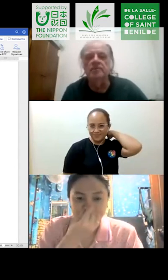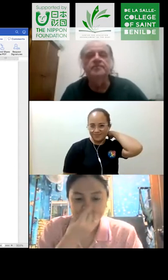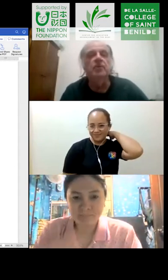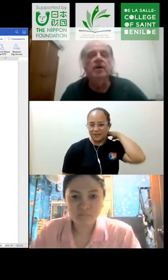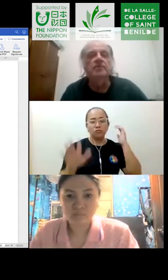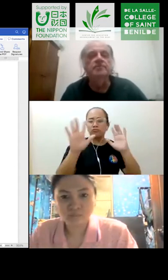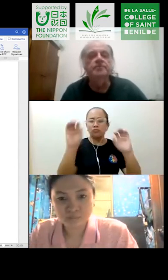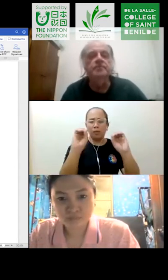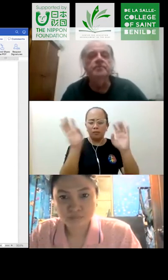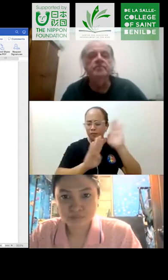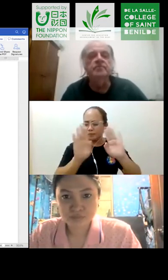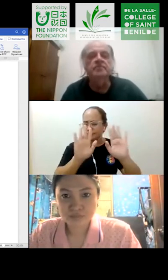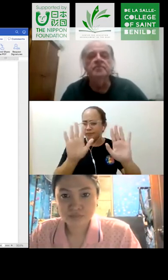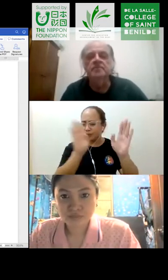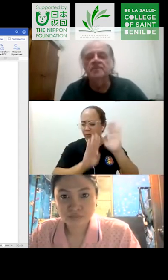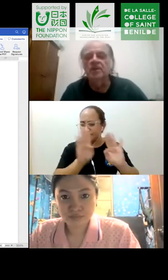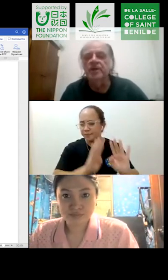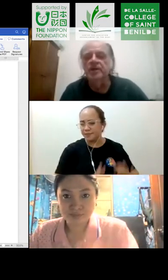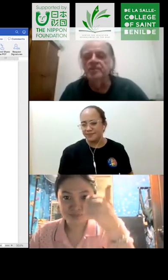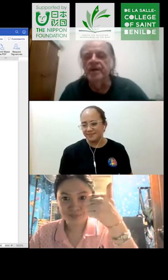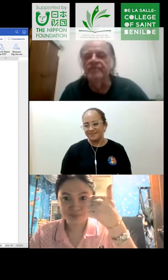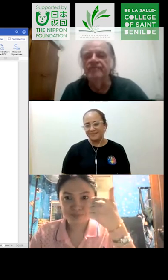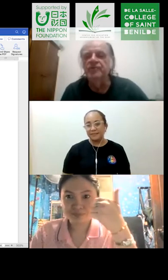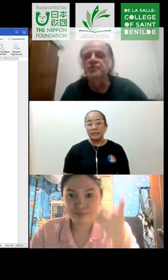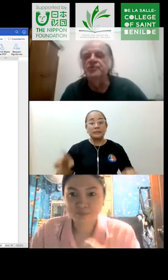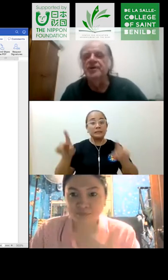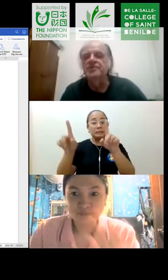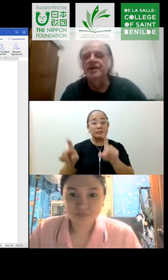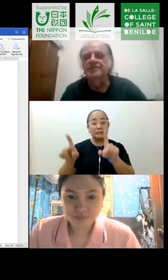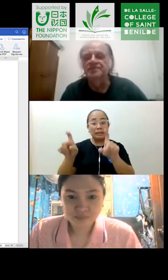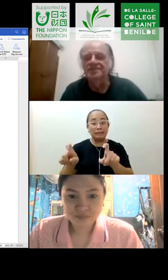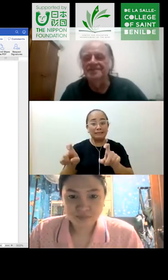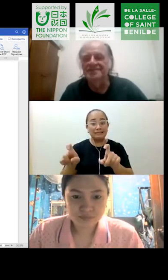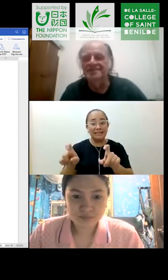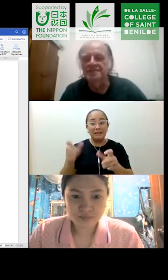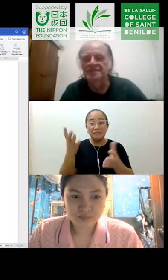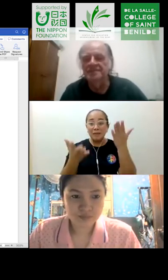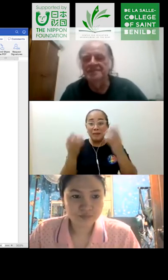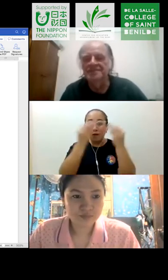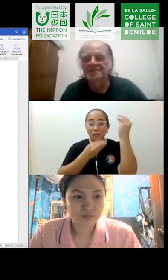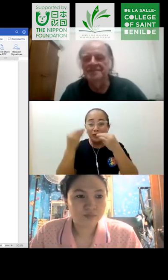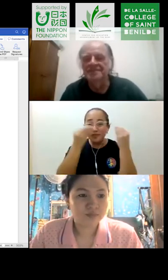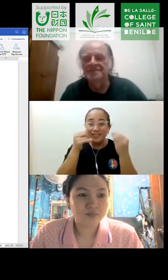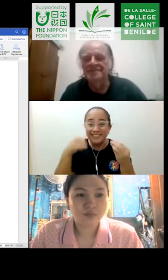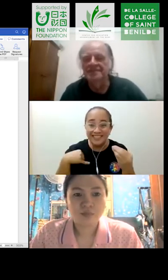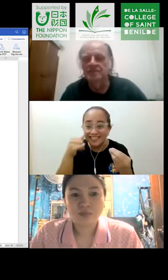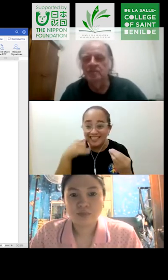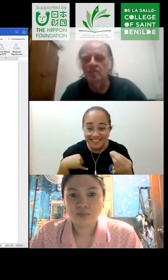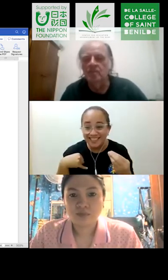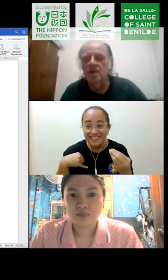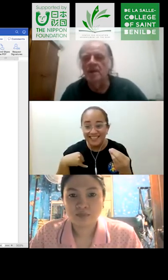no problem, Closed. no problem. The test may have confused you yesterday. Jasmine has her hand